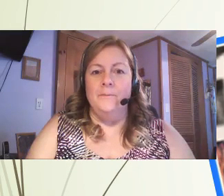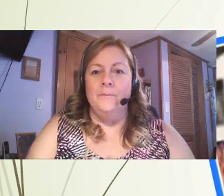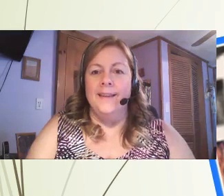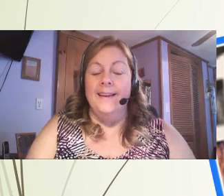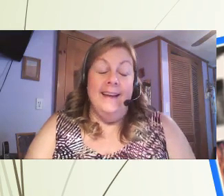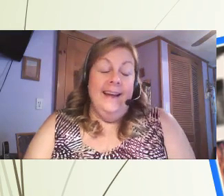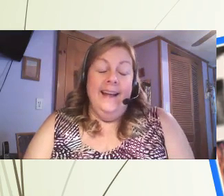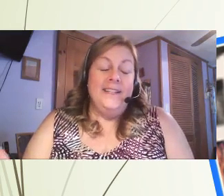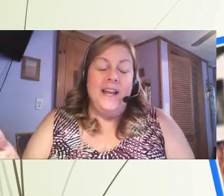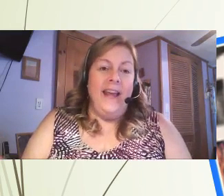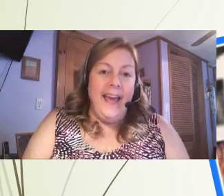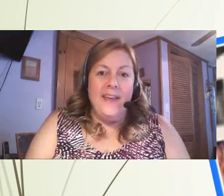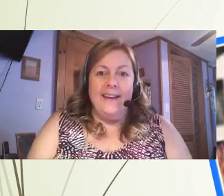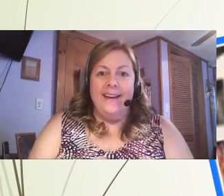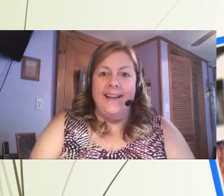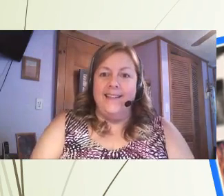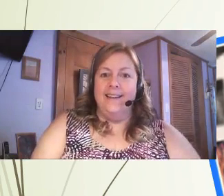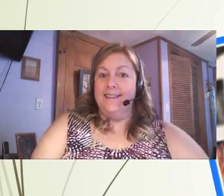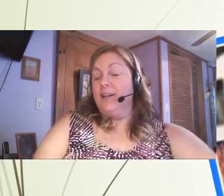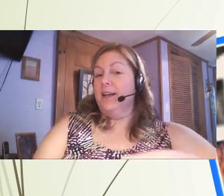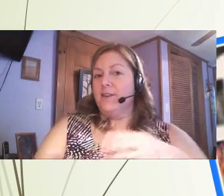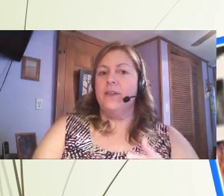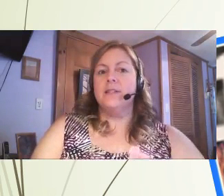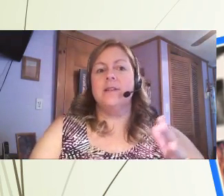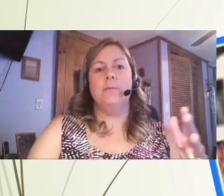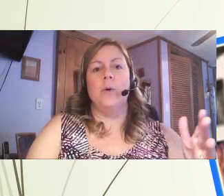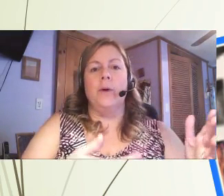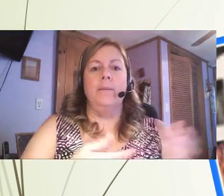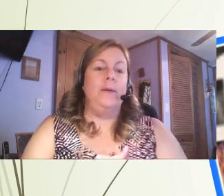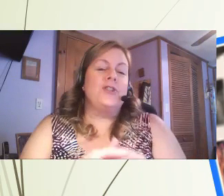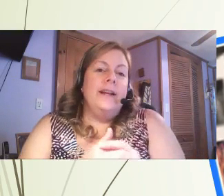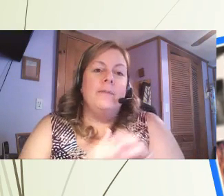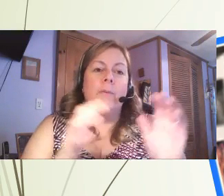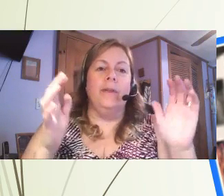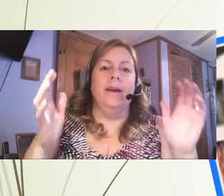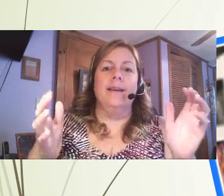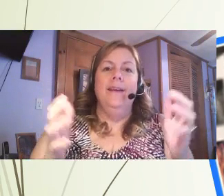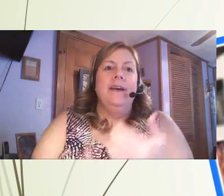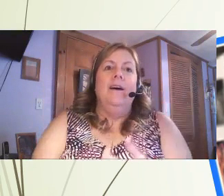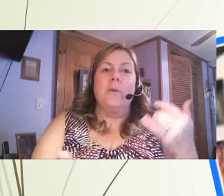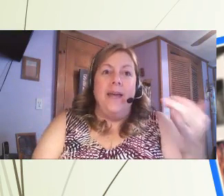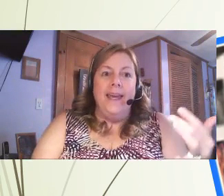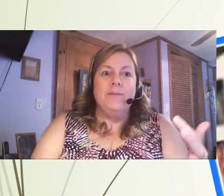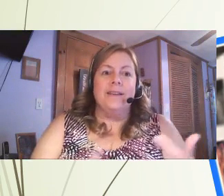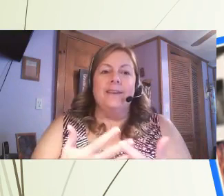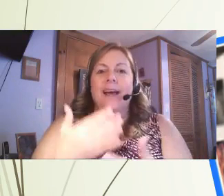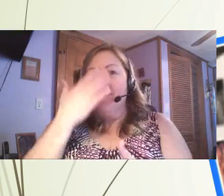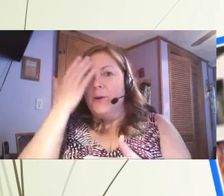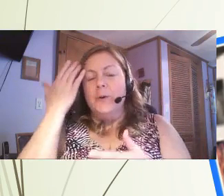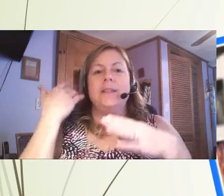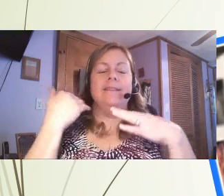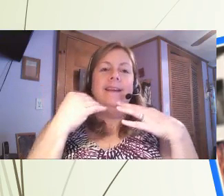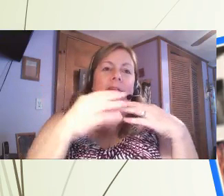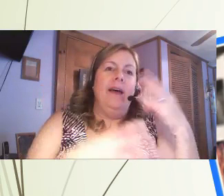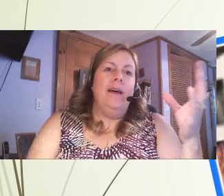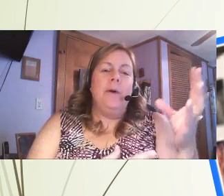it. And I just haven't had that idea until I saw this program, and I was trying to come up with games and